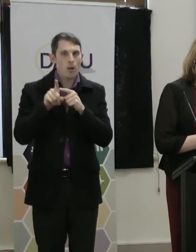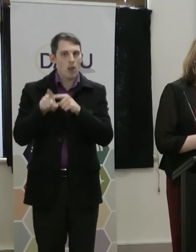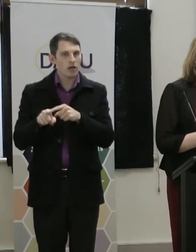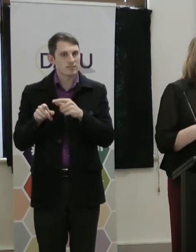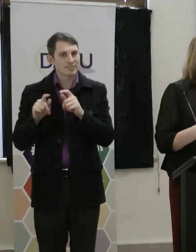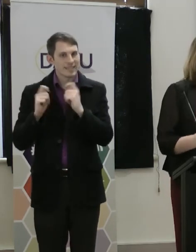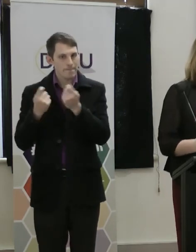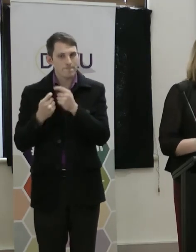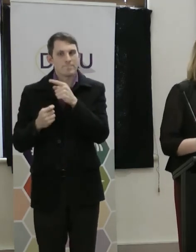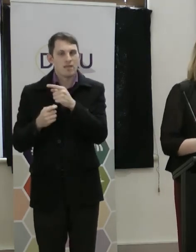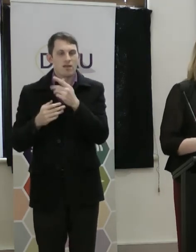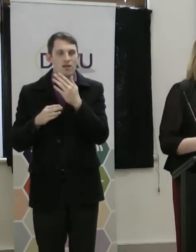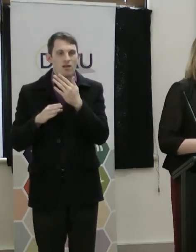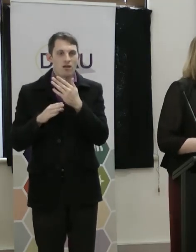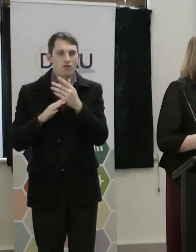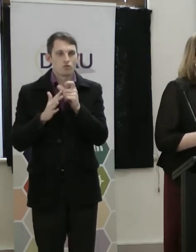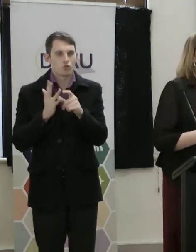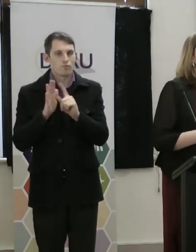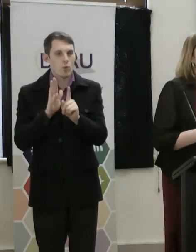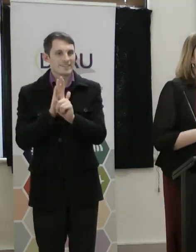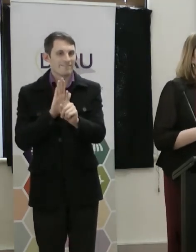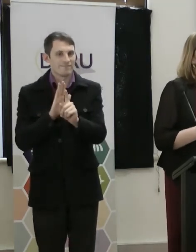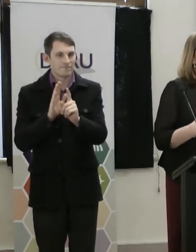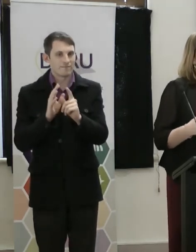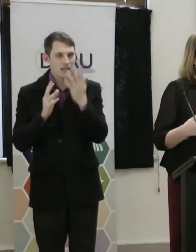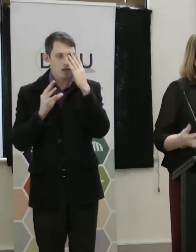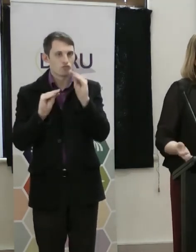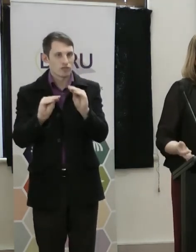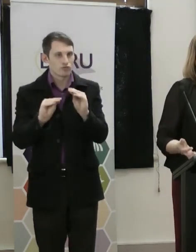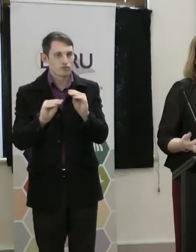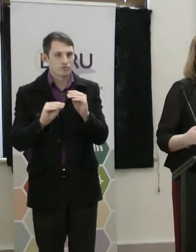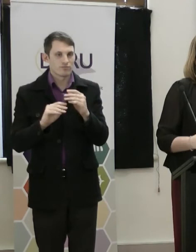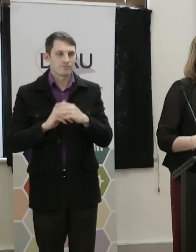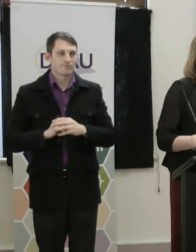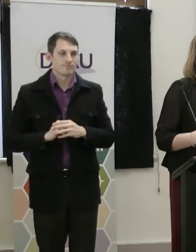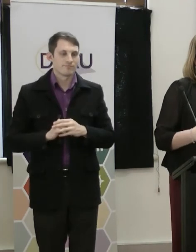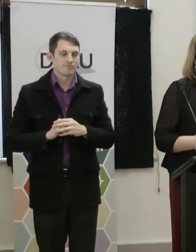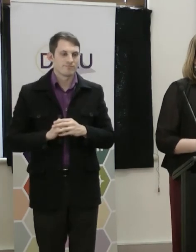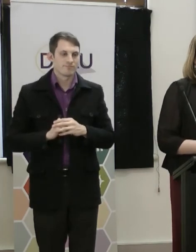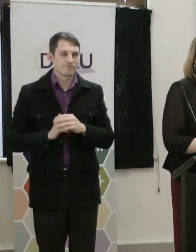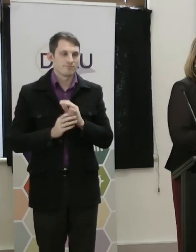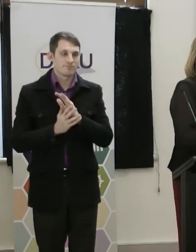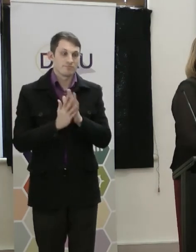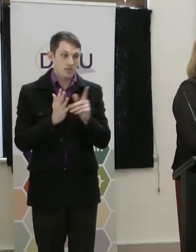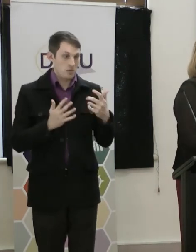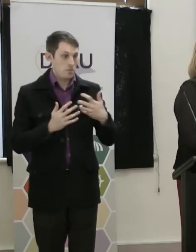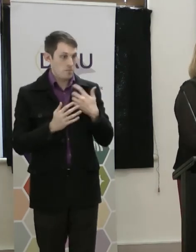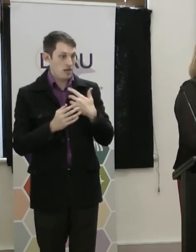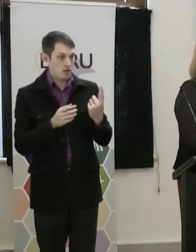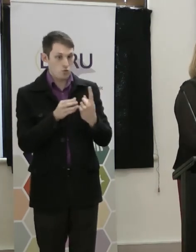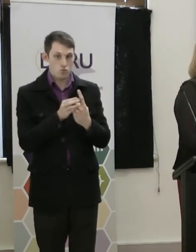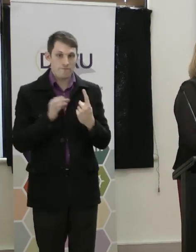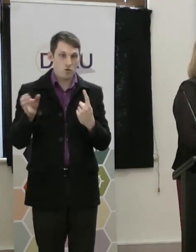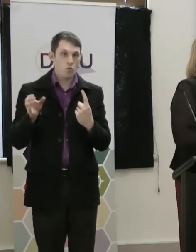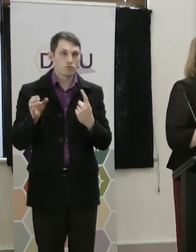doing proactive education, so either off the back of referrals that we would make from complaints or from the reportable